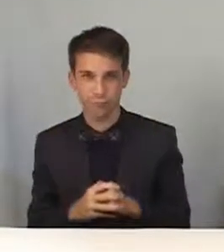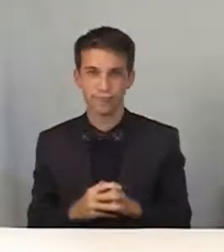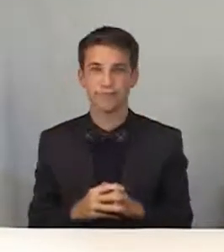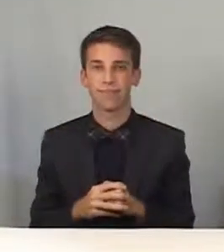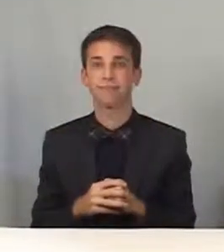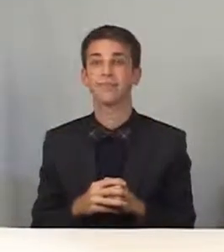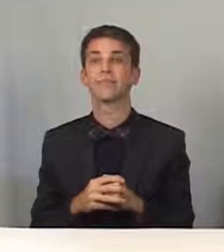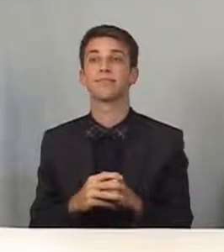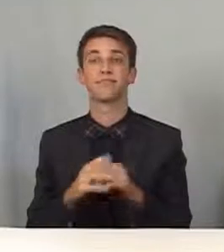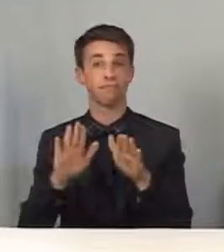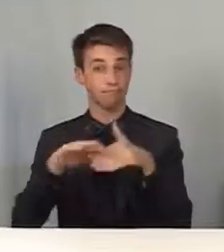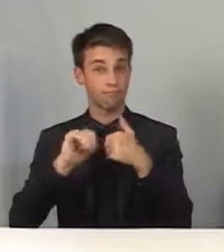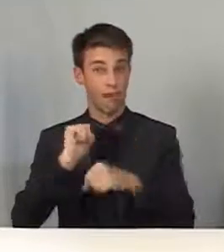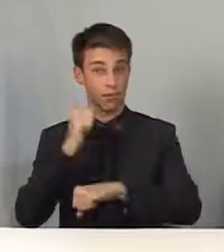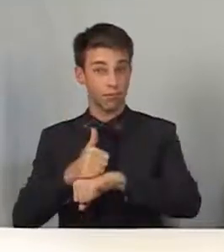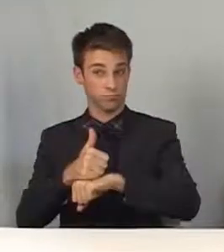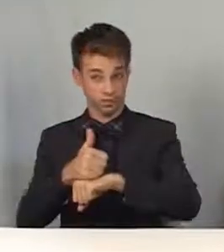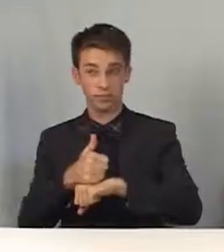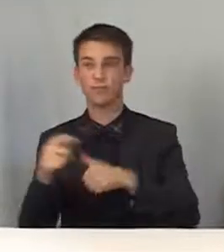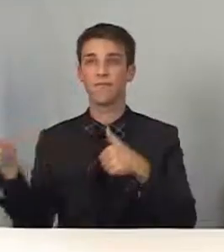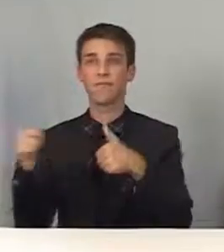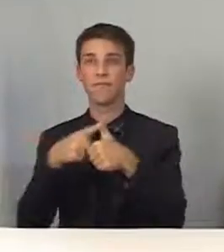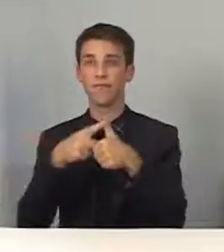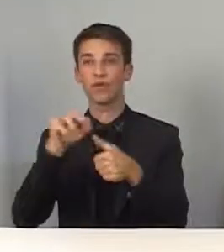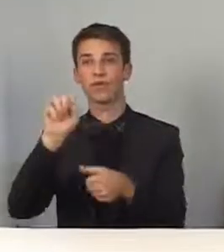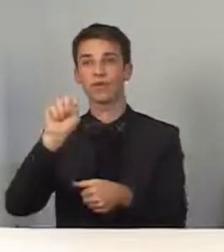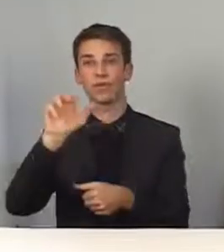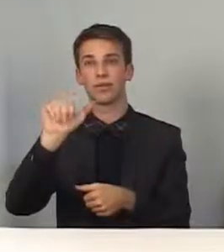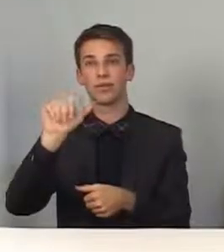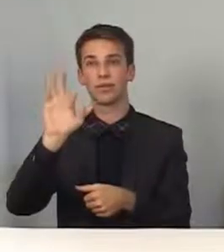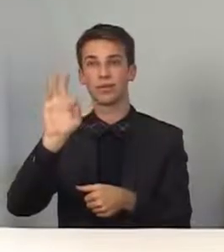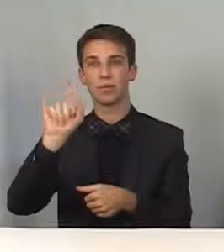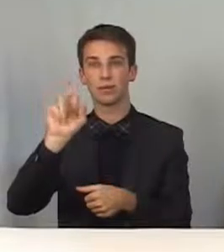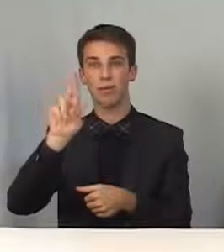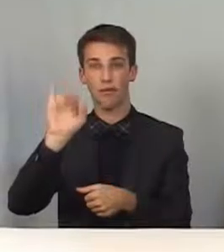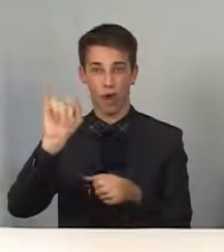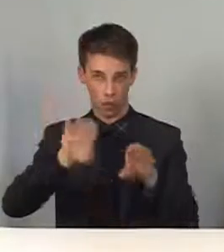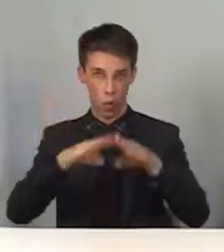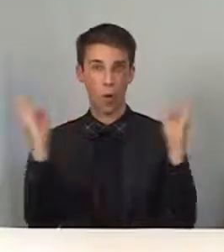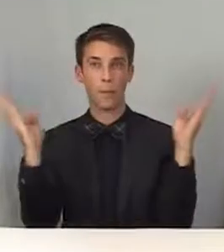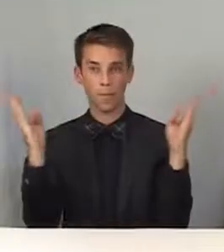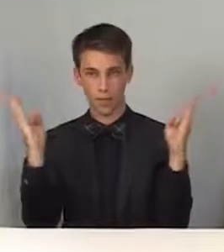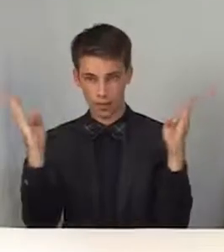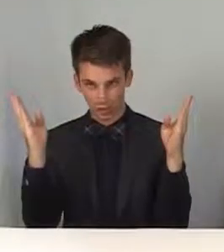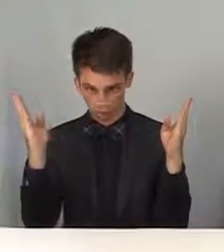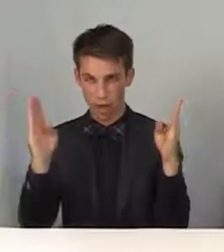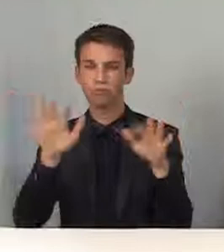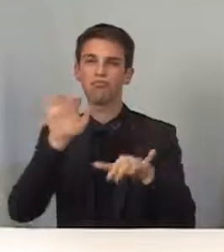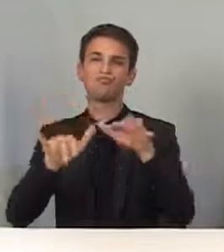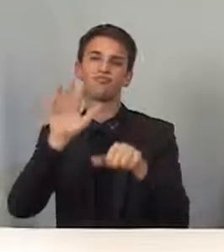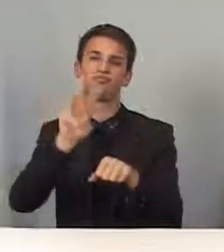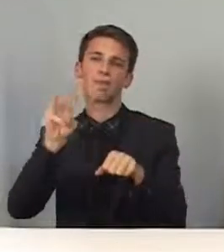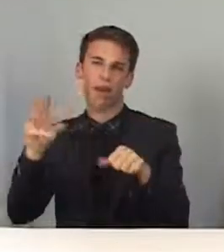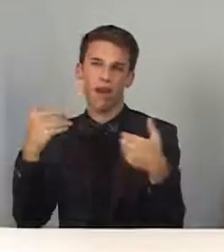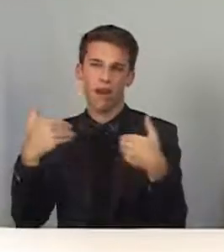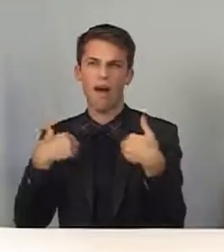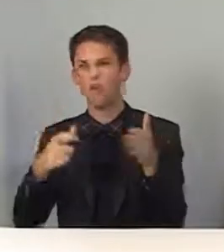To activate Safari Reader, open Safari. Go to a website that contains